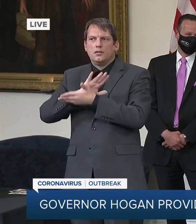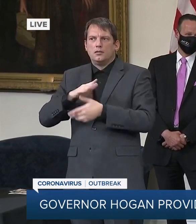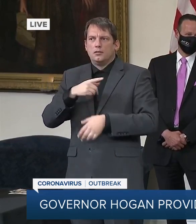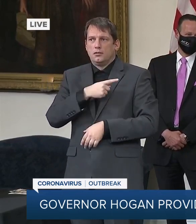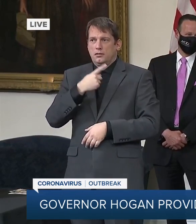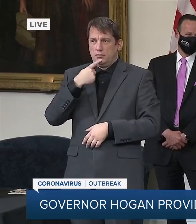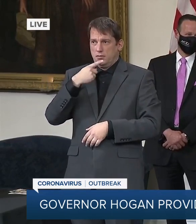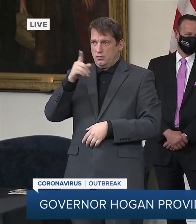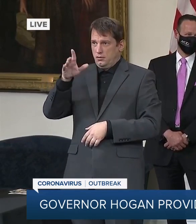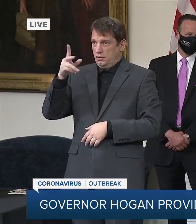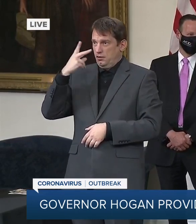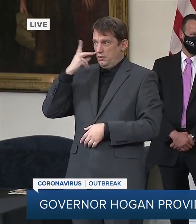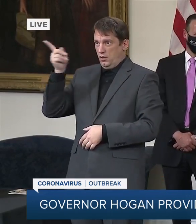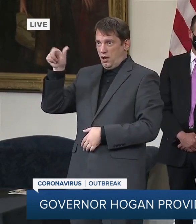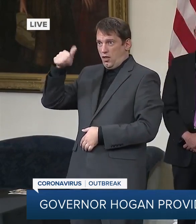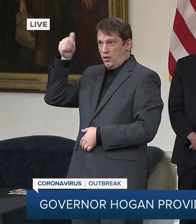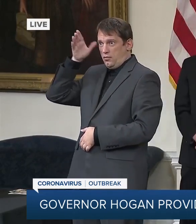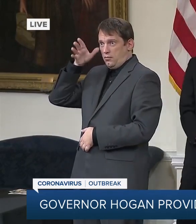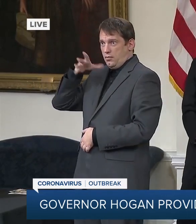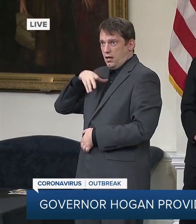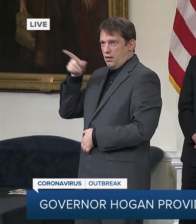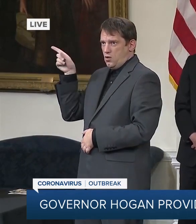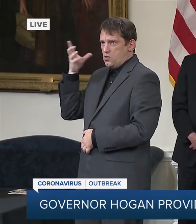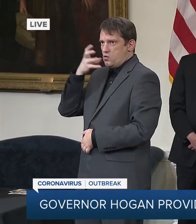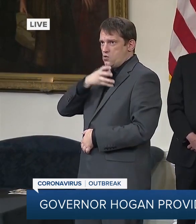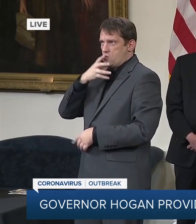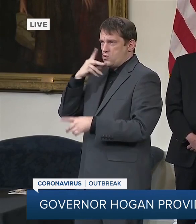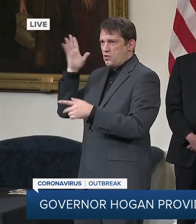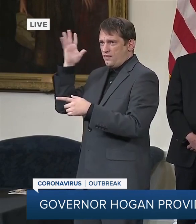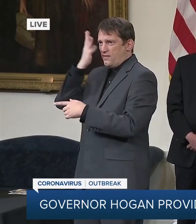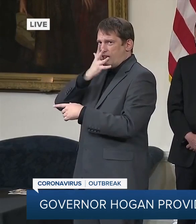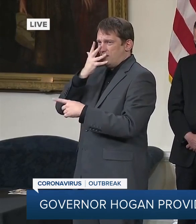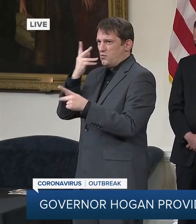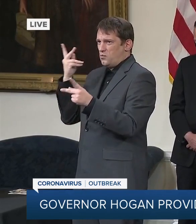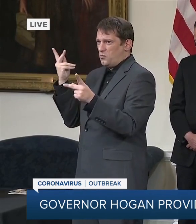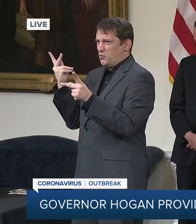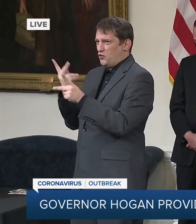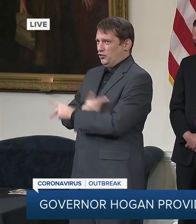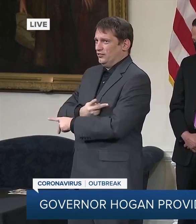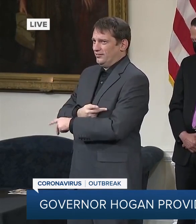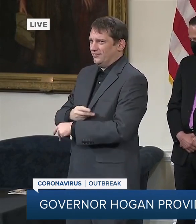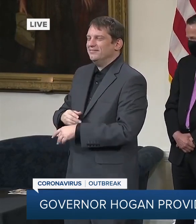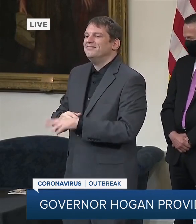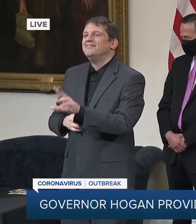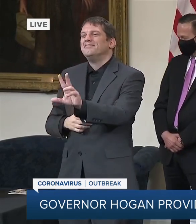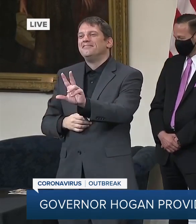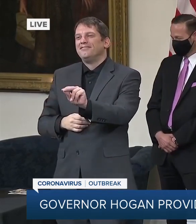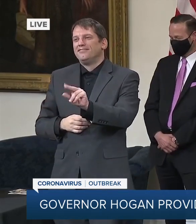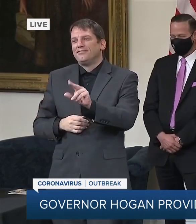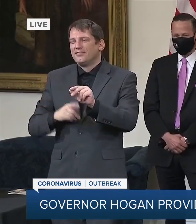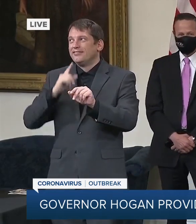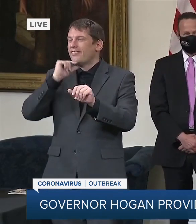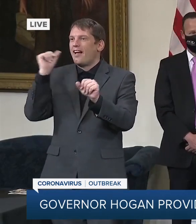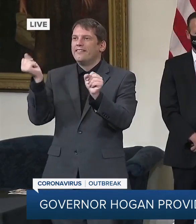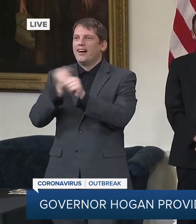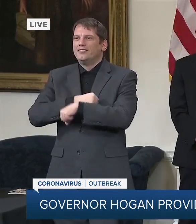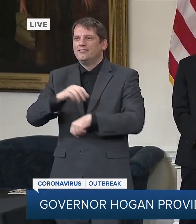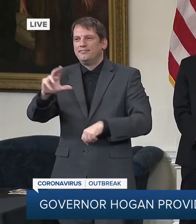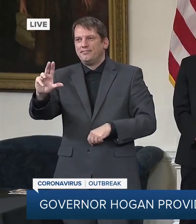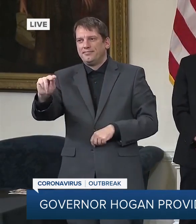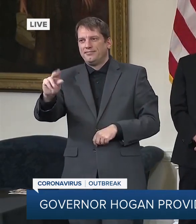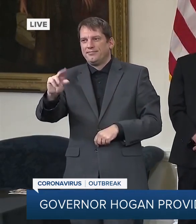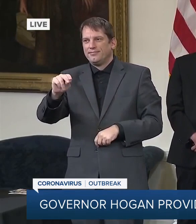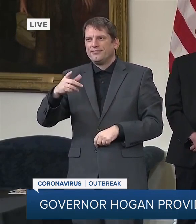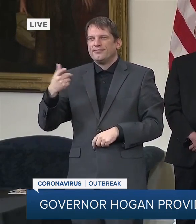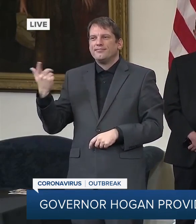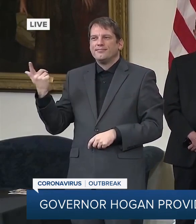observant of you. Yeah. I went to the dermatologist and, had just a little minor thing to burn some stuff off, and I looked kind of ugly,